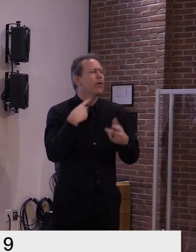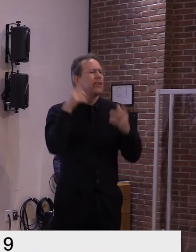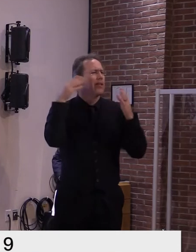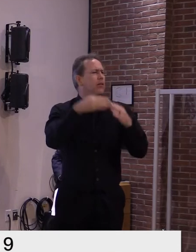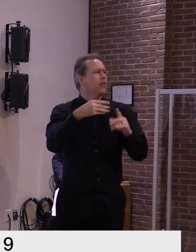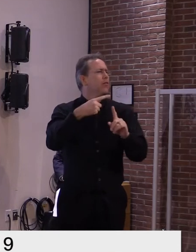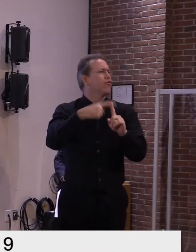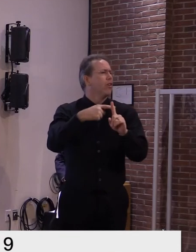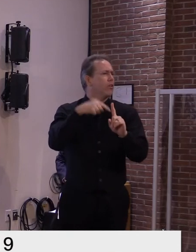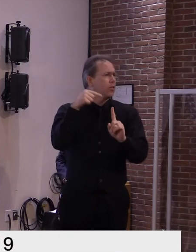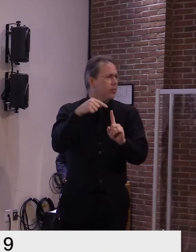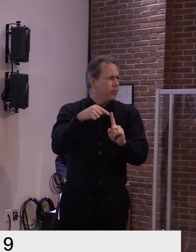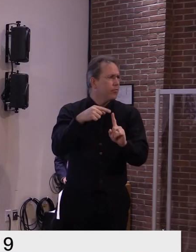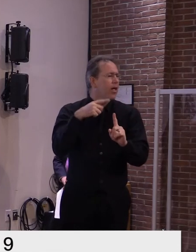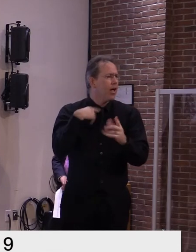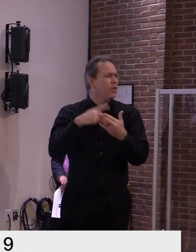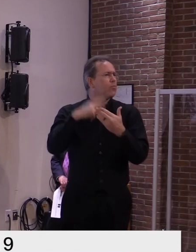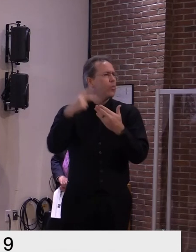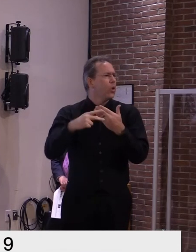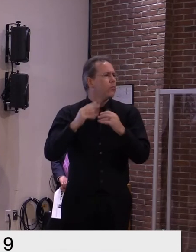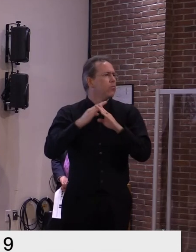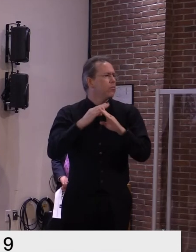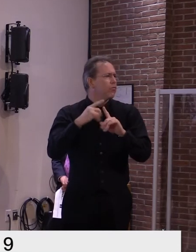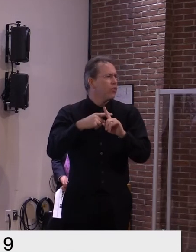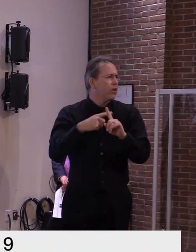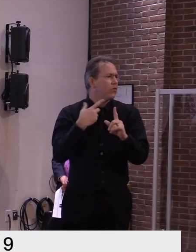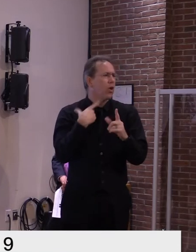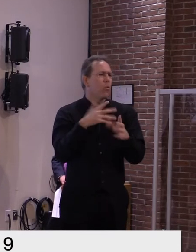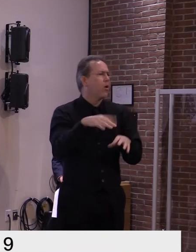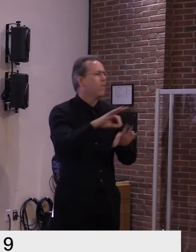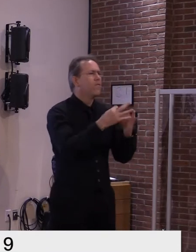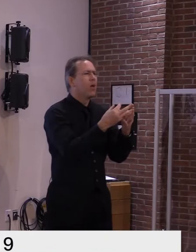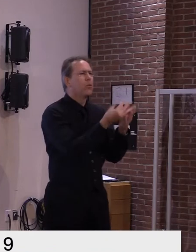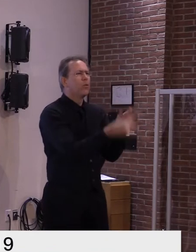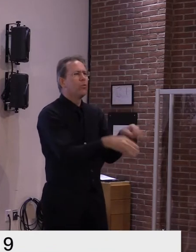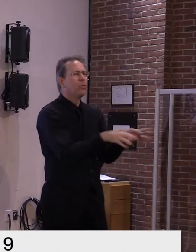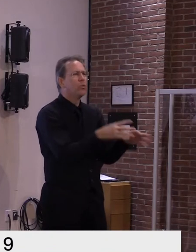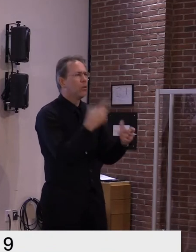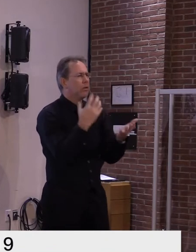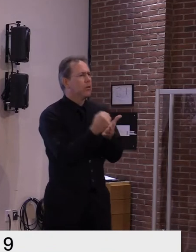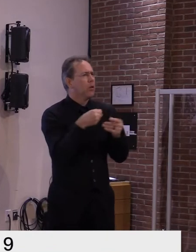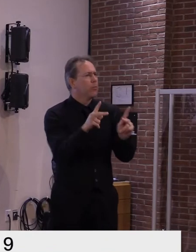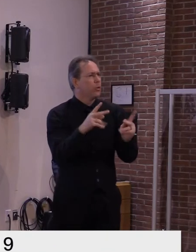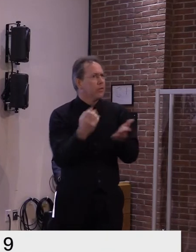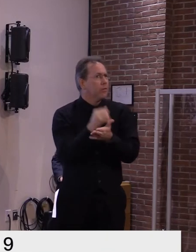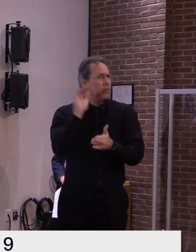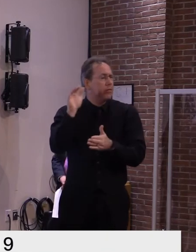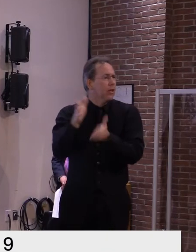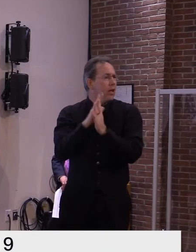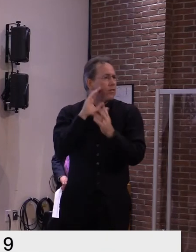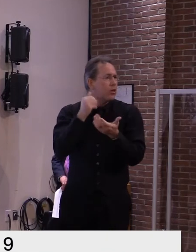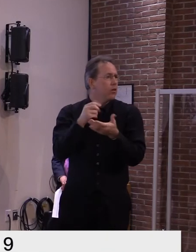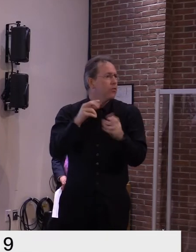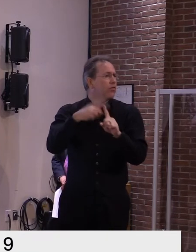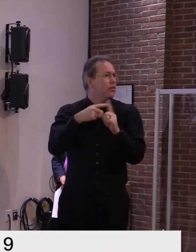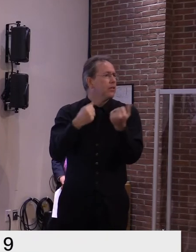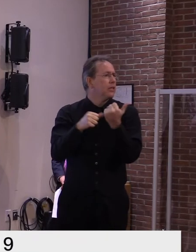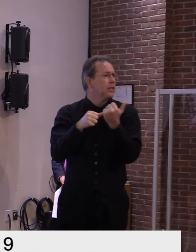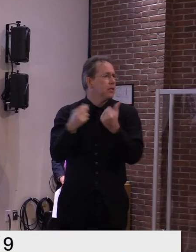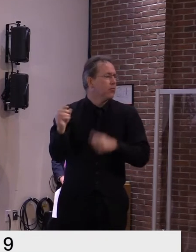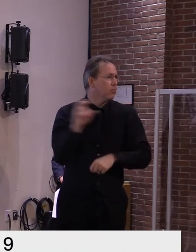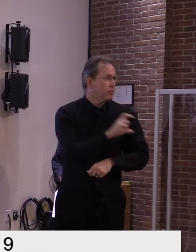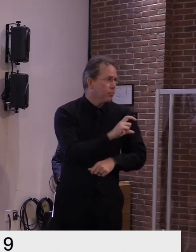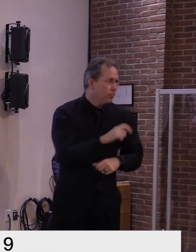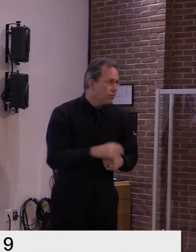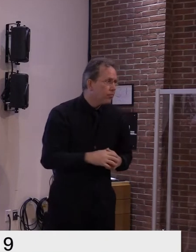aren't losing housing. We do have several dollars still to help in that arena. So I would love to hear from you,